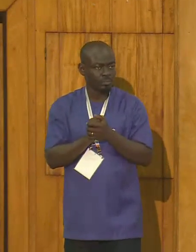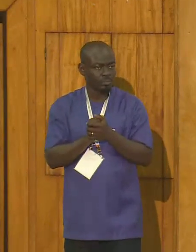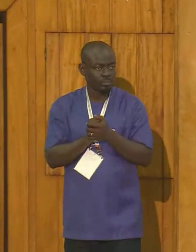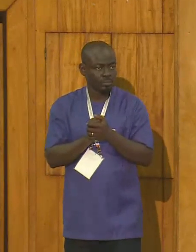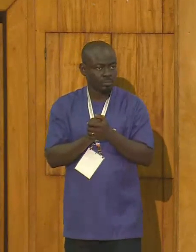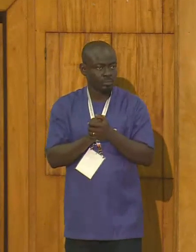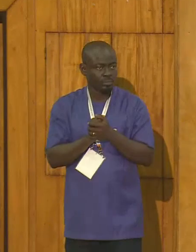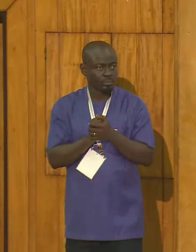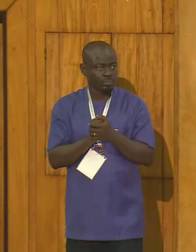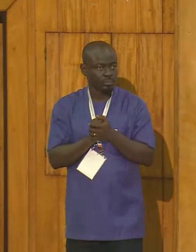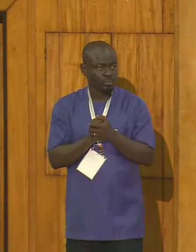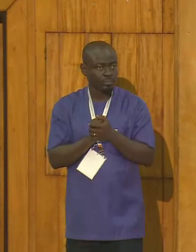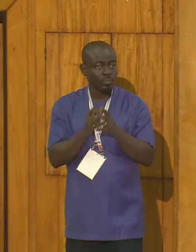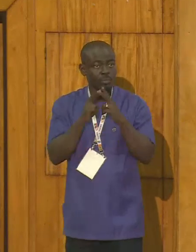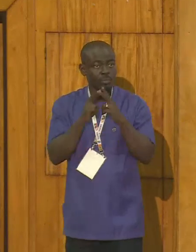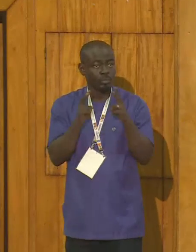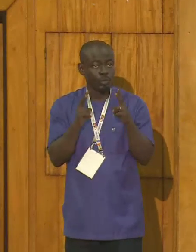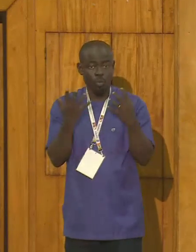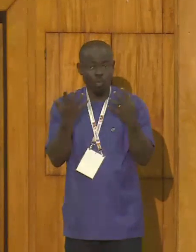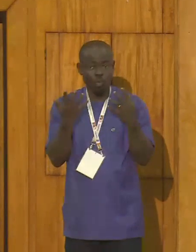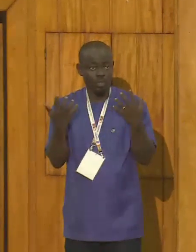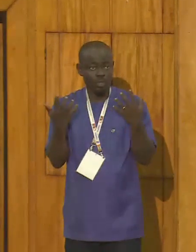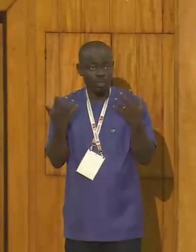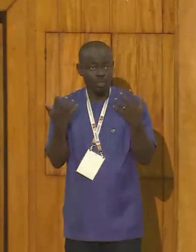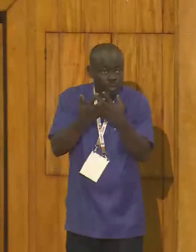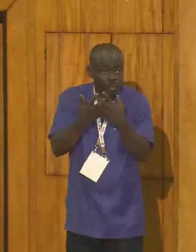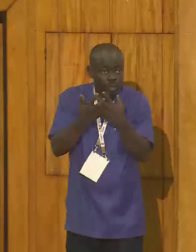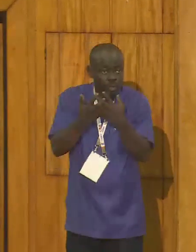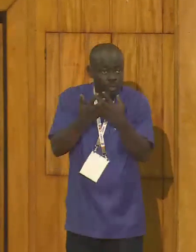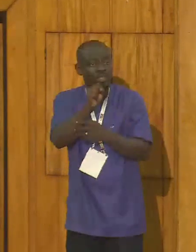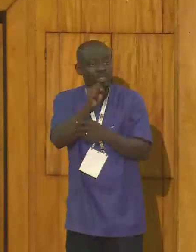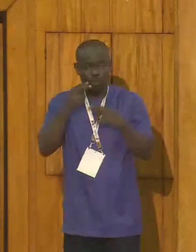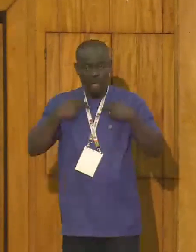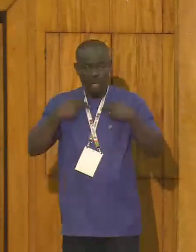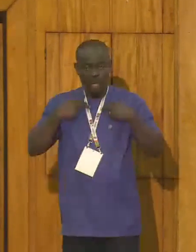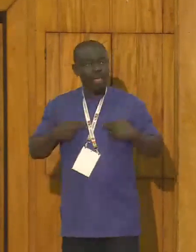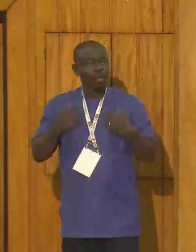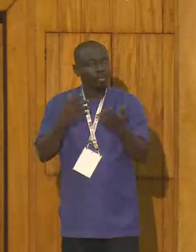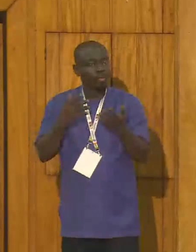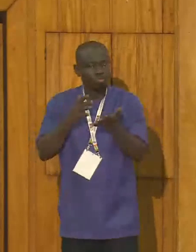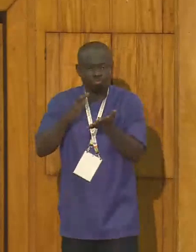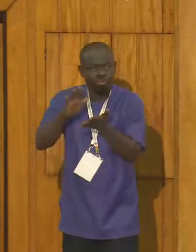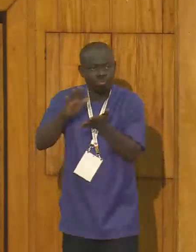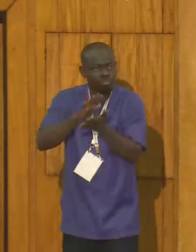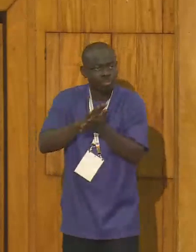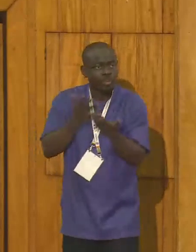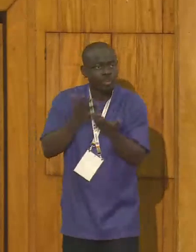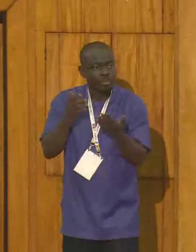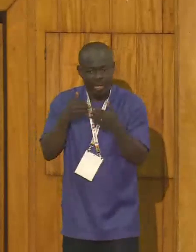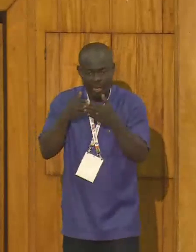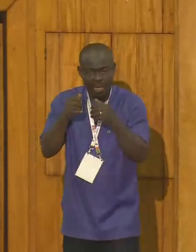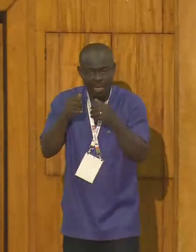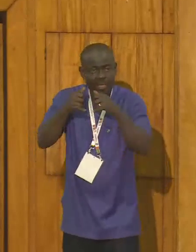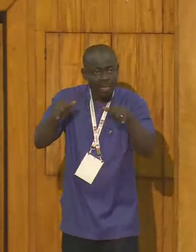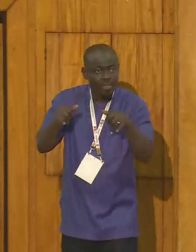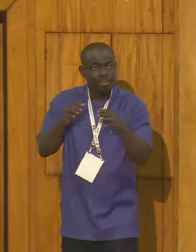So we need to integrate FGS into health curricula and diagnostics guidelines, improve